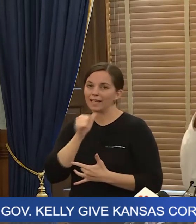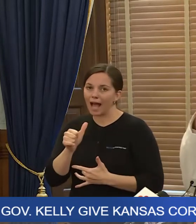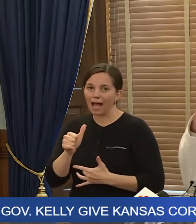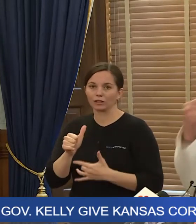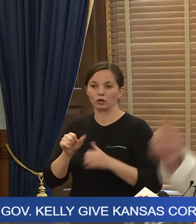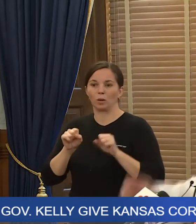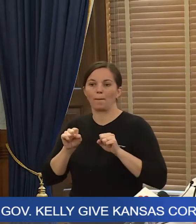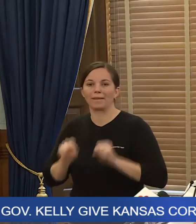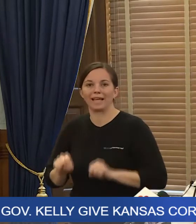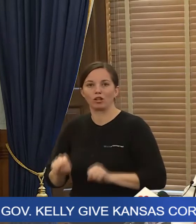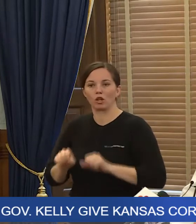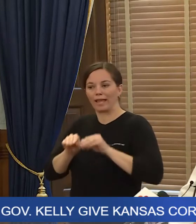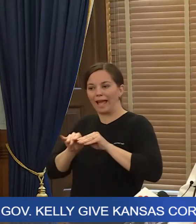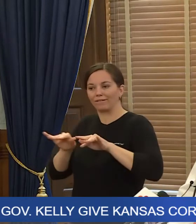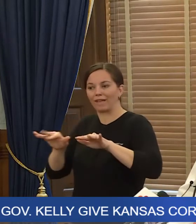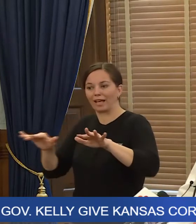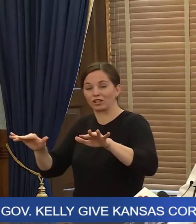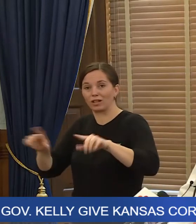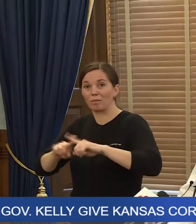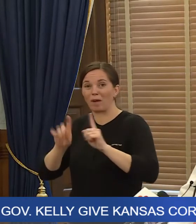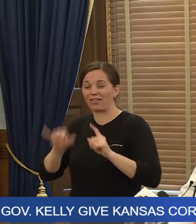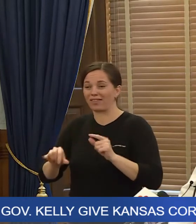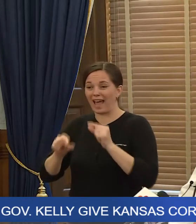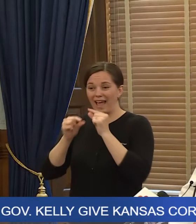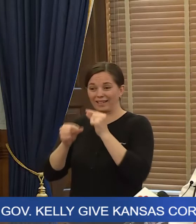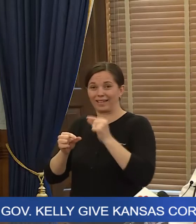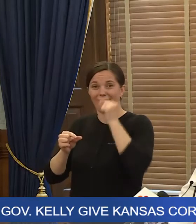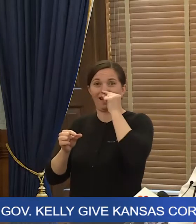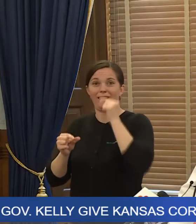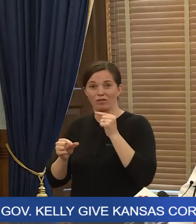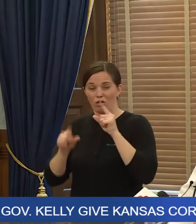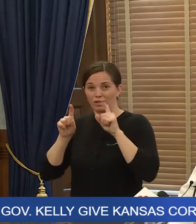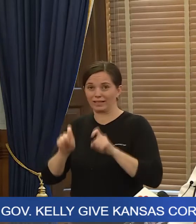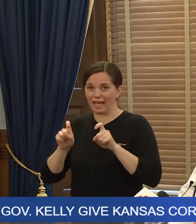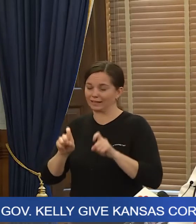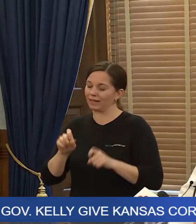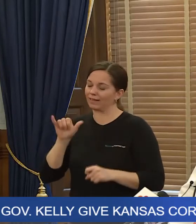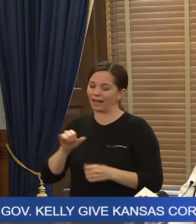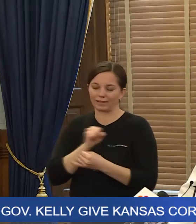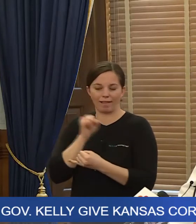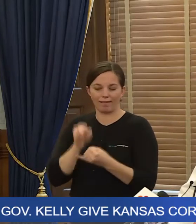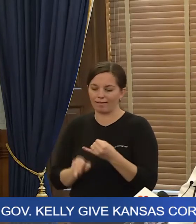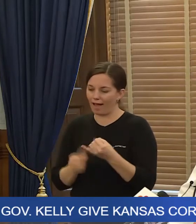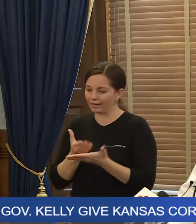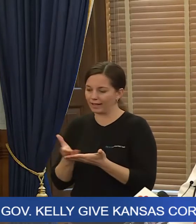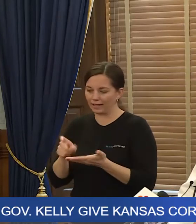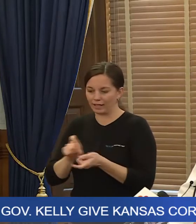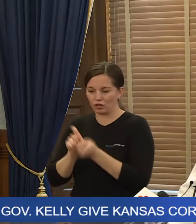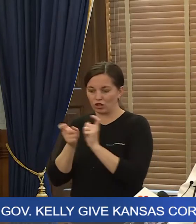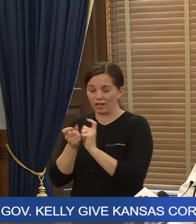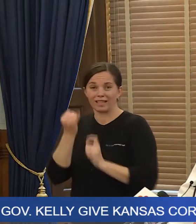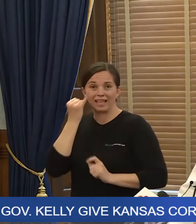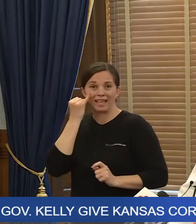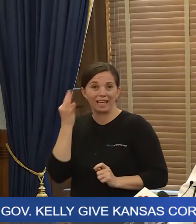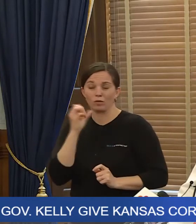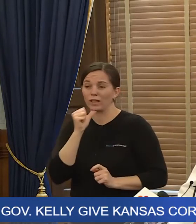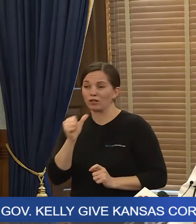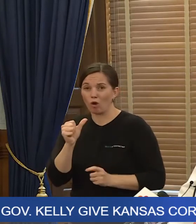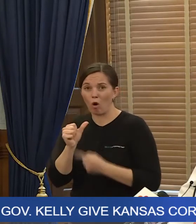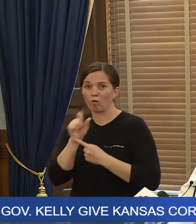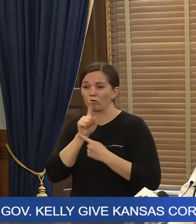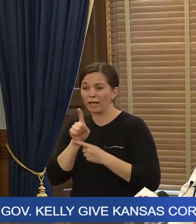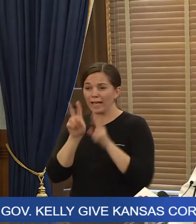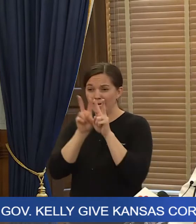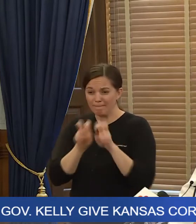But that nasal test is the very last thing to change. And if we don't take science to heart on this one, then people